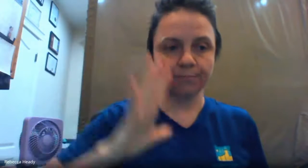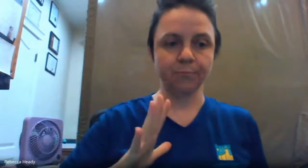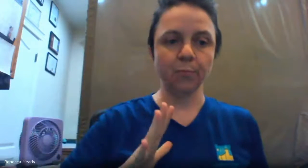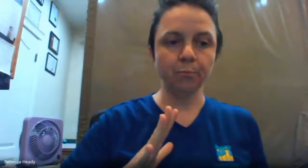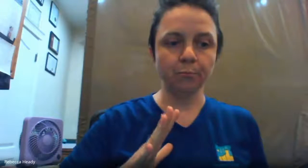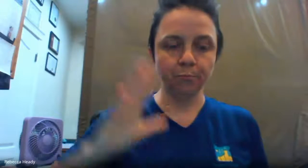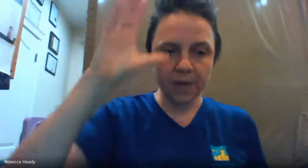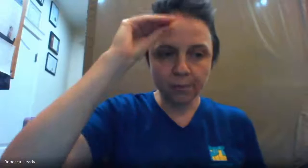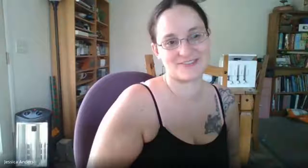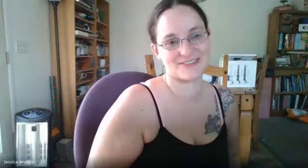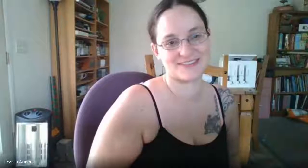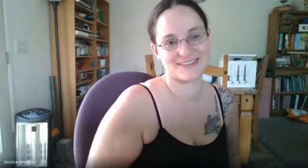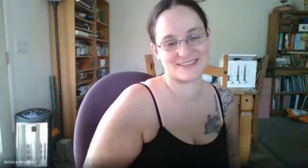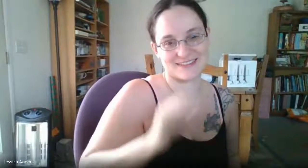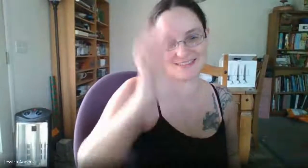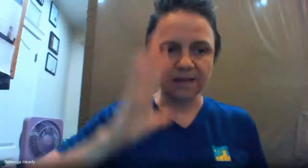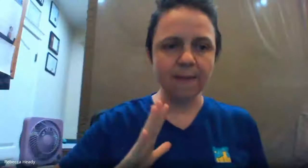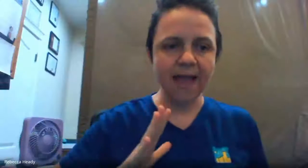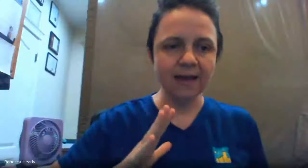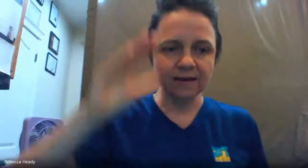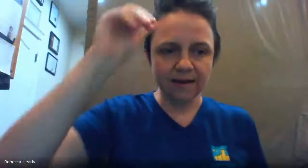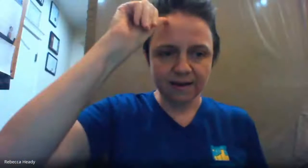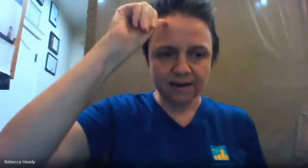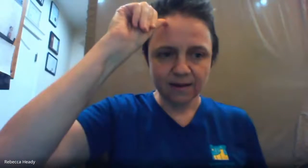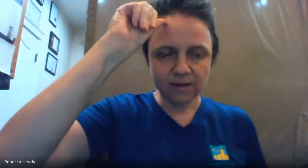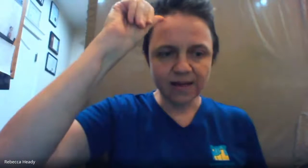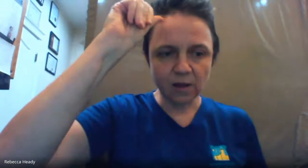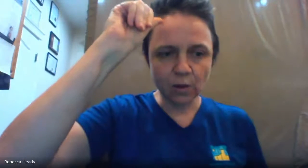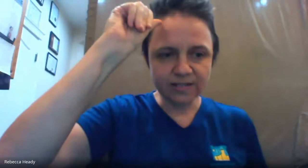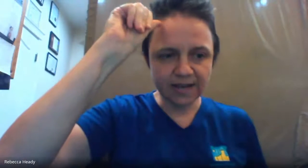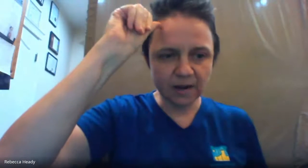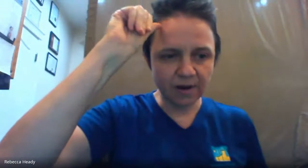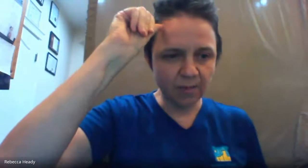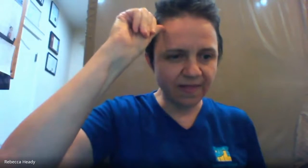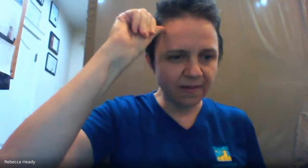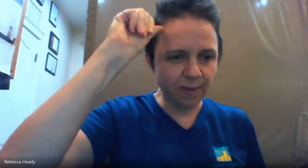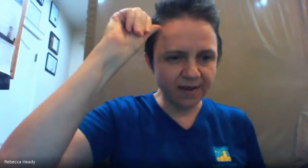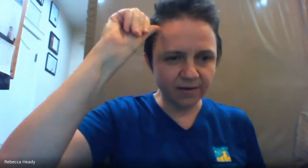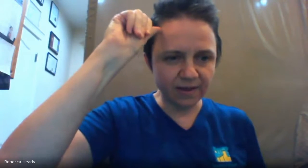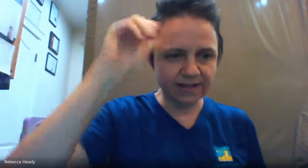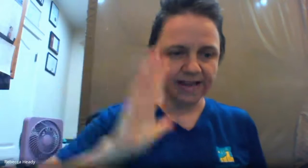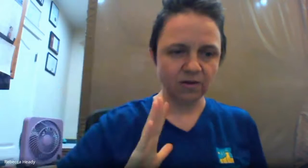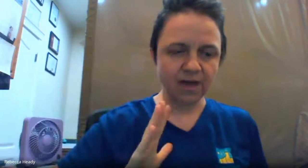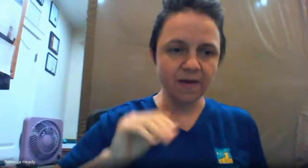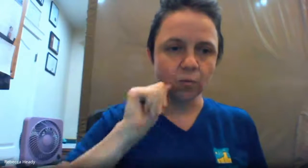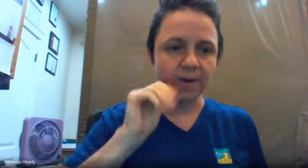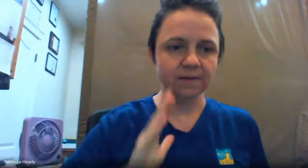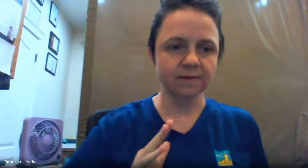Oh, no. boy, fine. So basically man, like a closed hand by your thing down, and then woman.